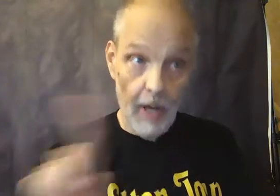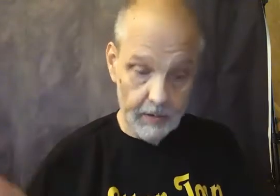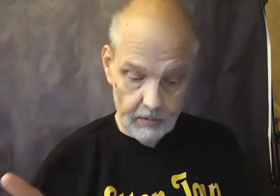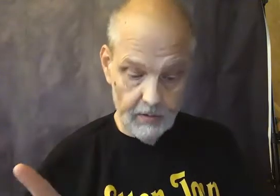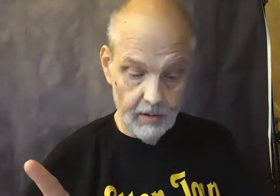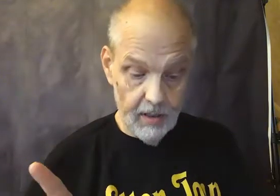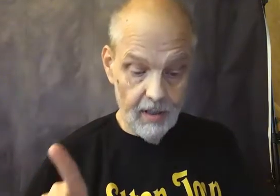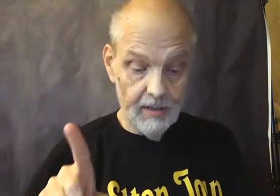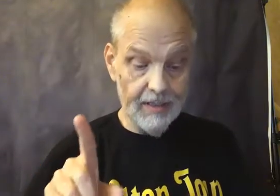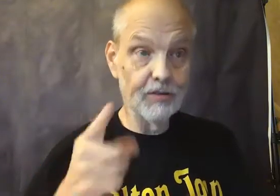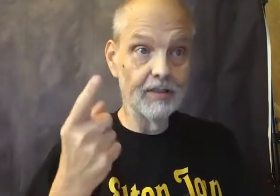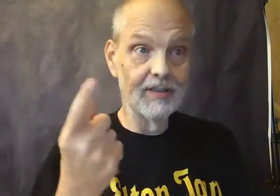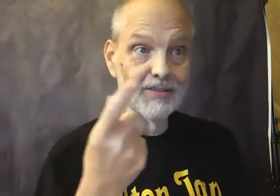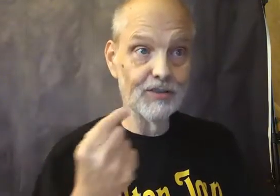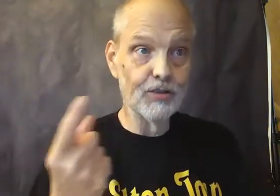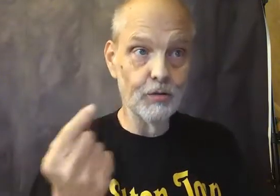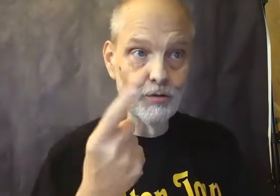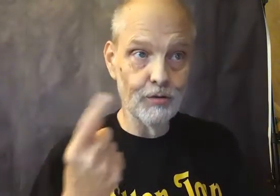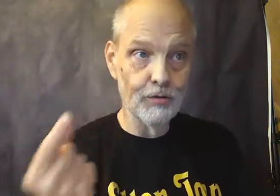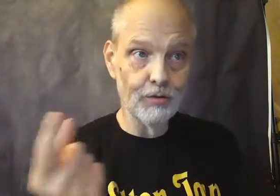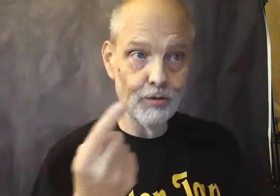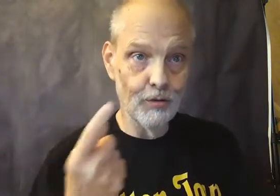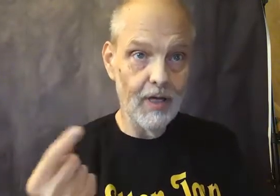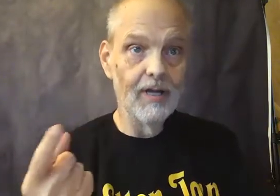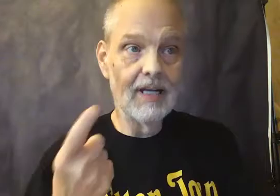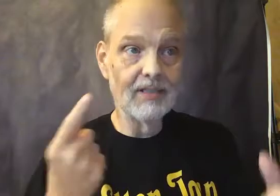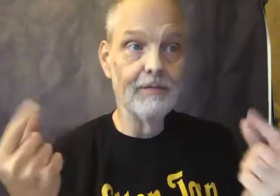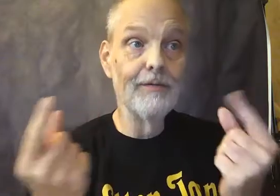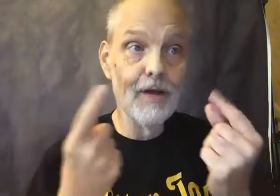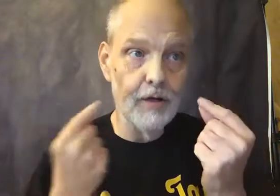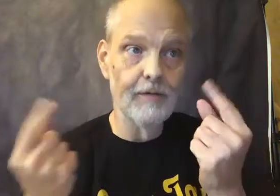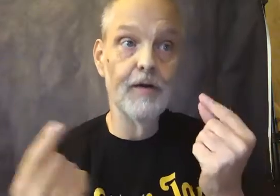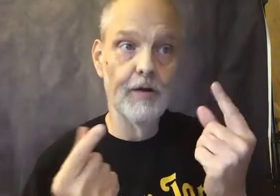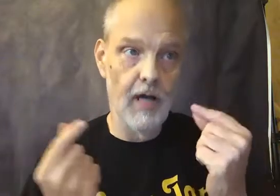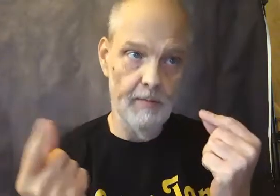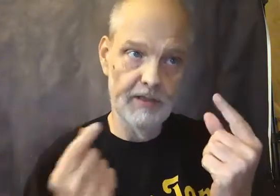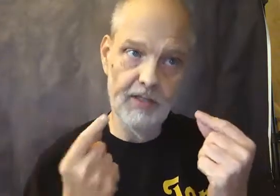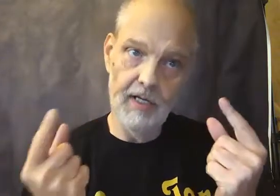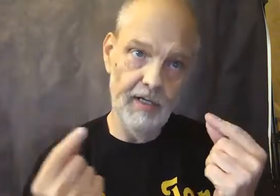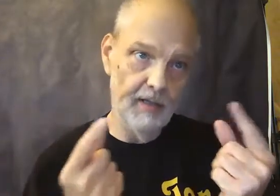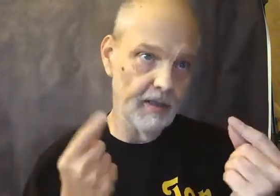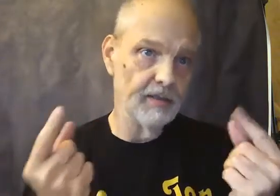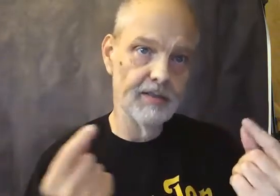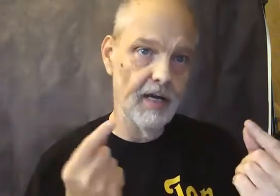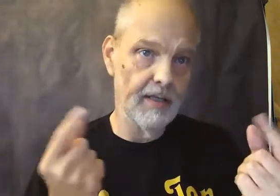But next one, this is do. That's a very, very common sign in English, in sign